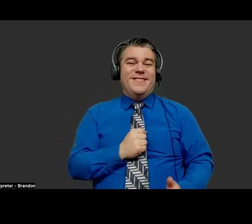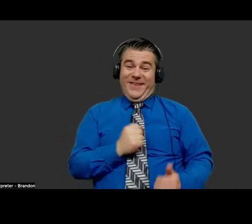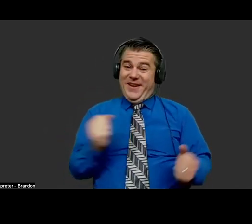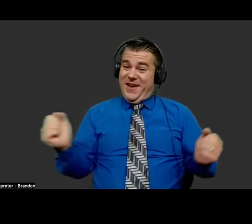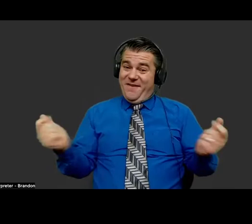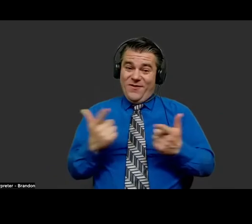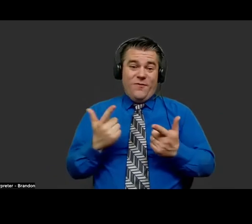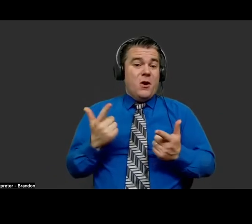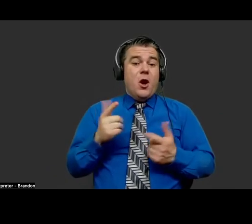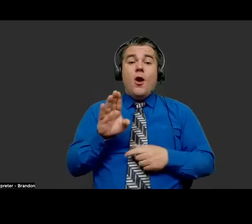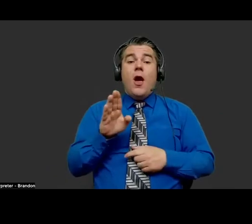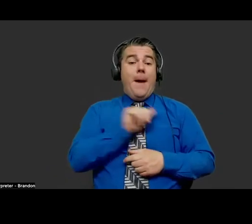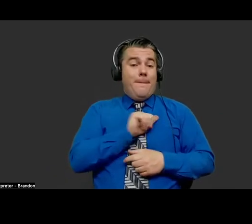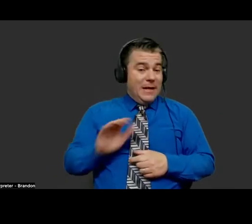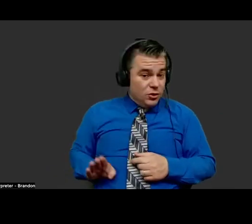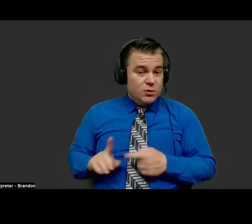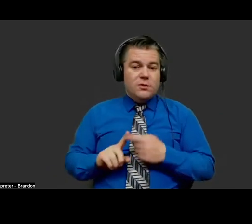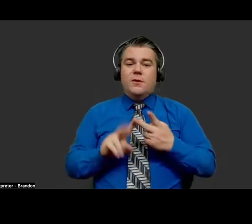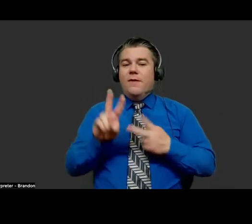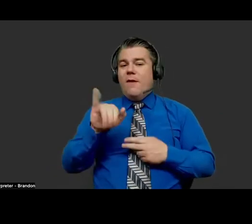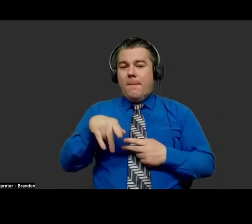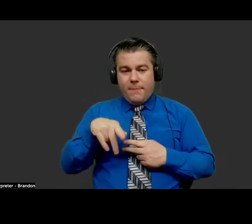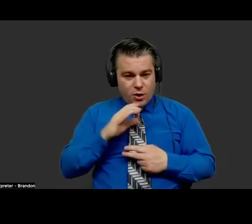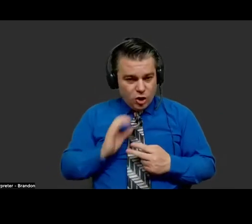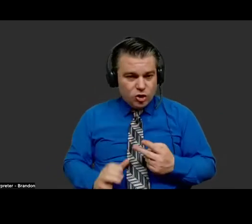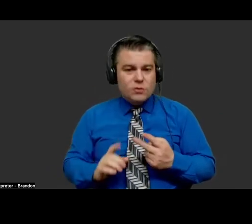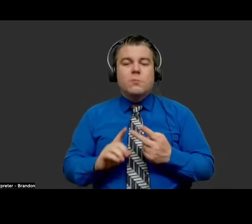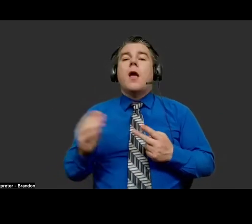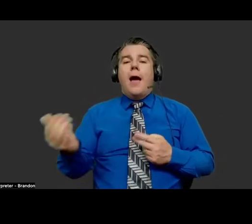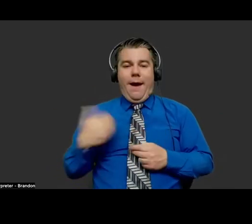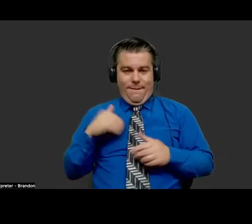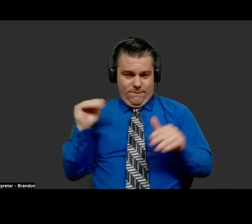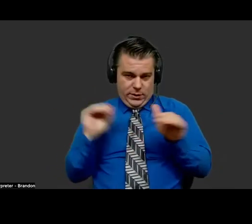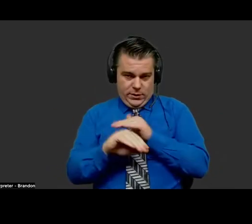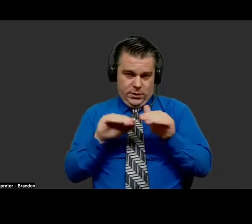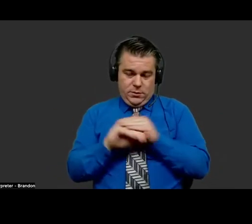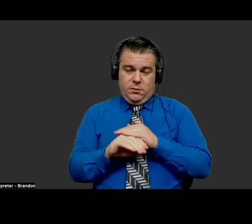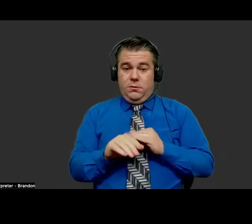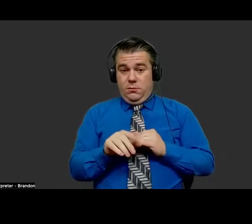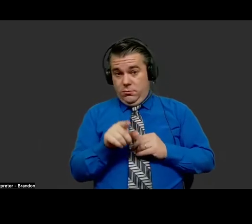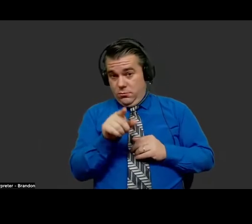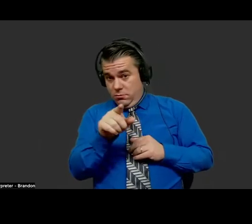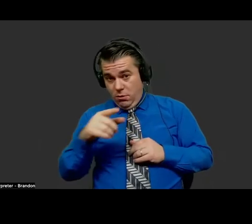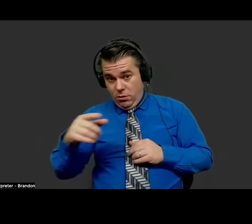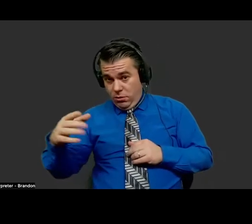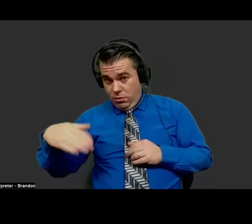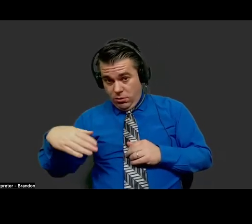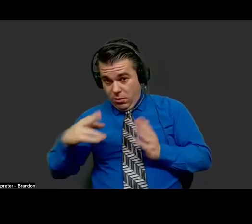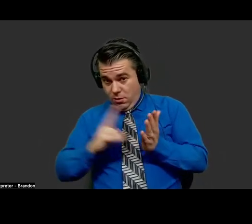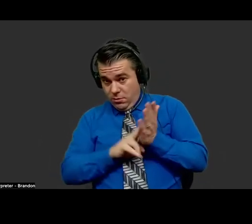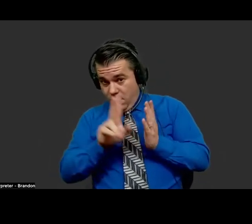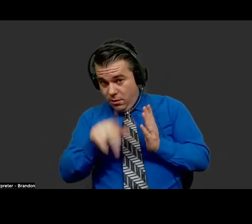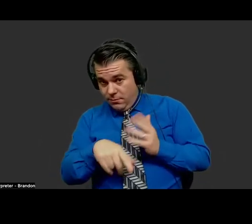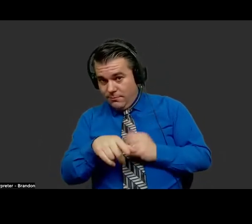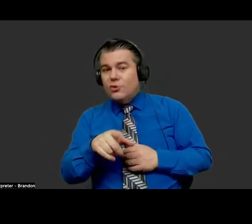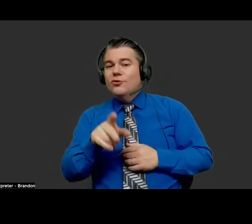our brand ambassadors and our VIP customers have access to this. And if you have not signed up, you need